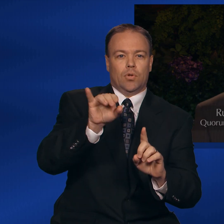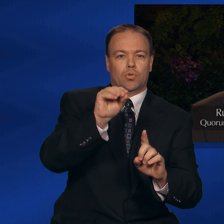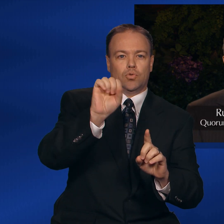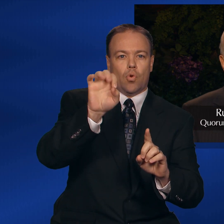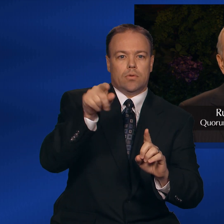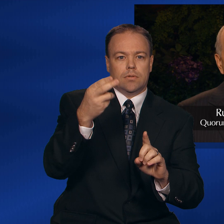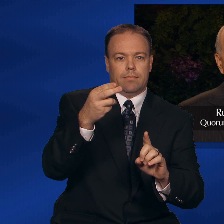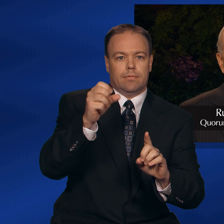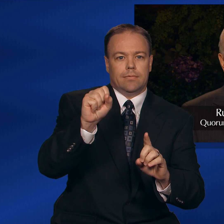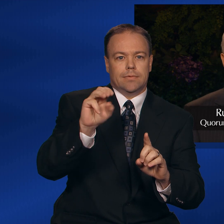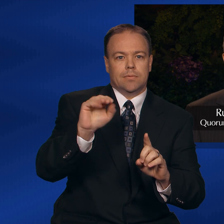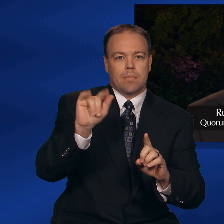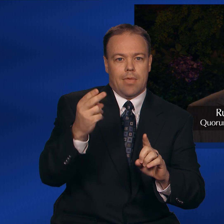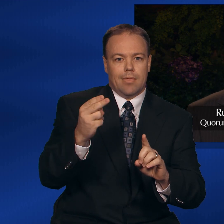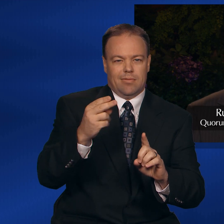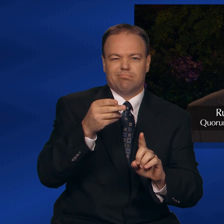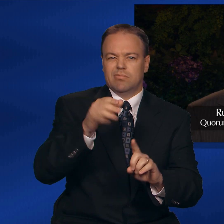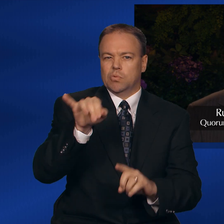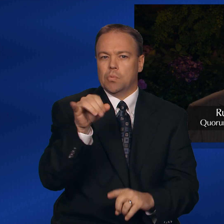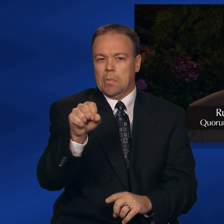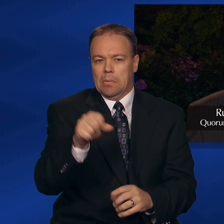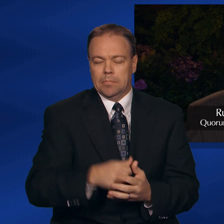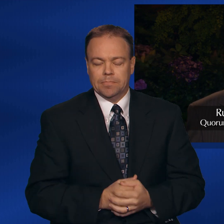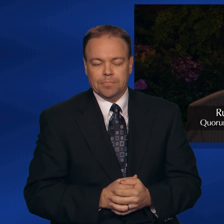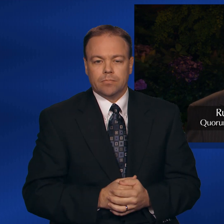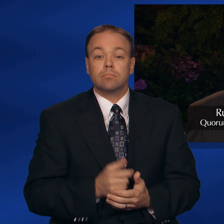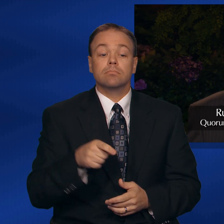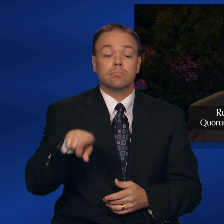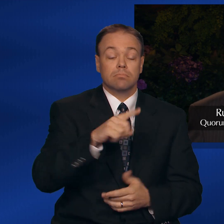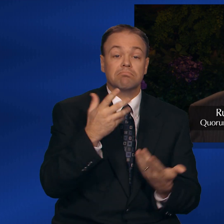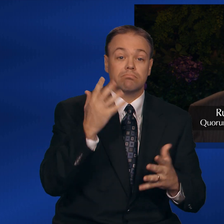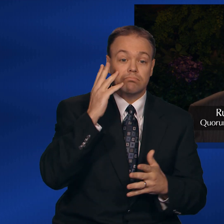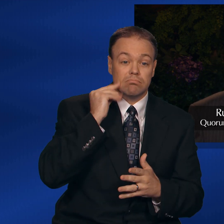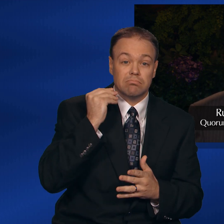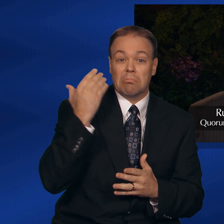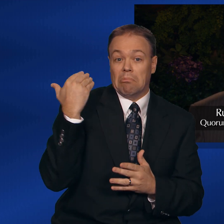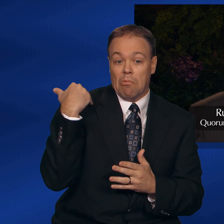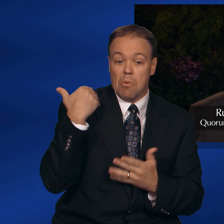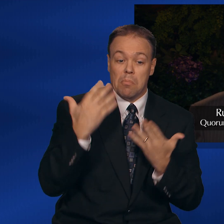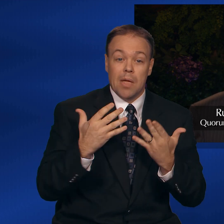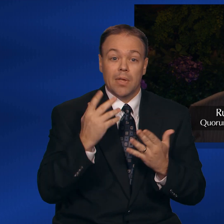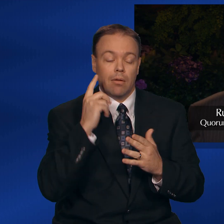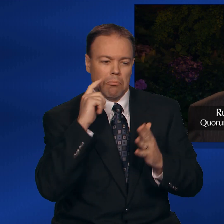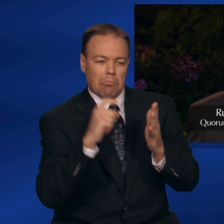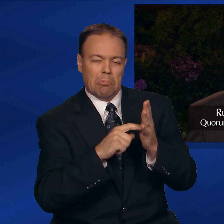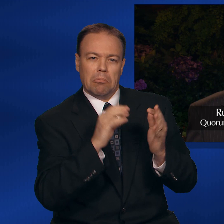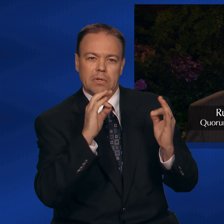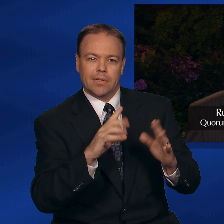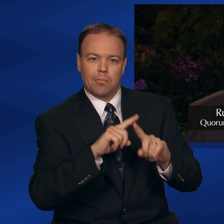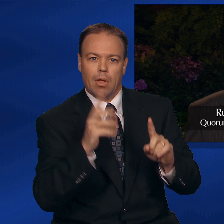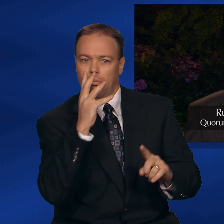You may have previously encountered or even ignored our missionaries.